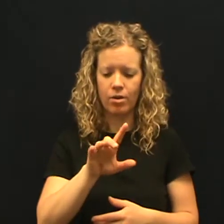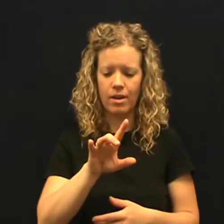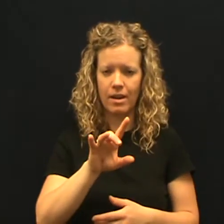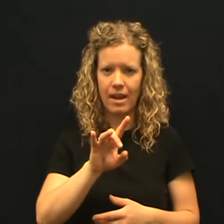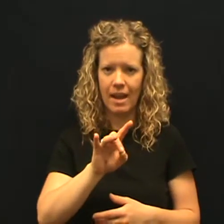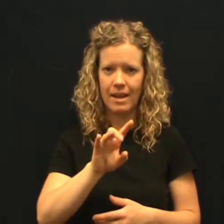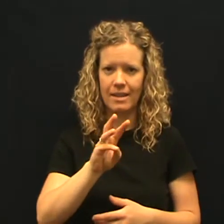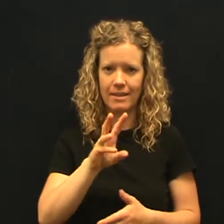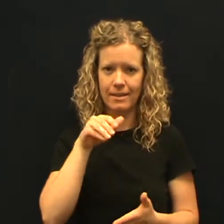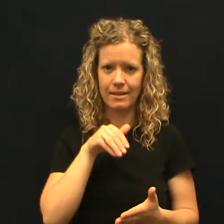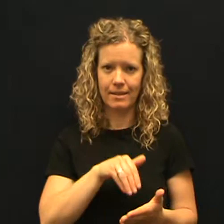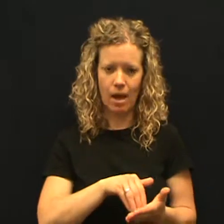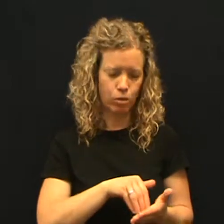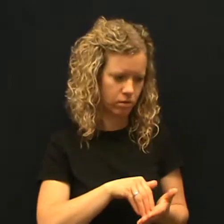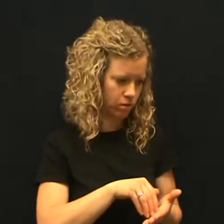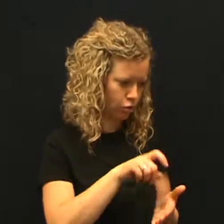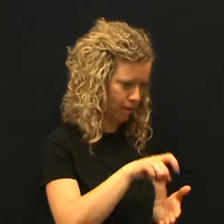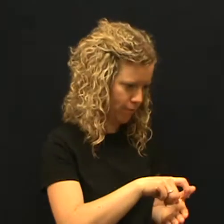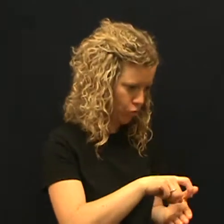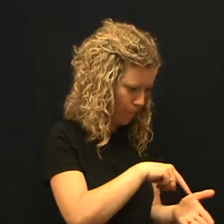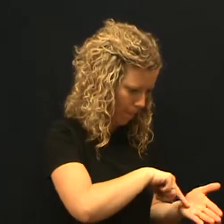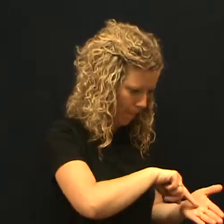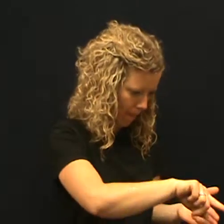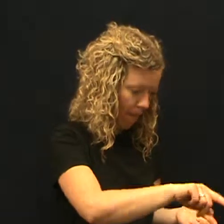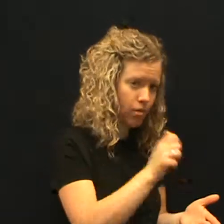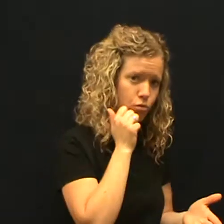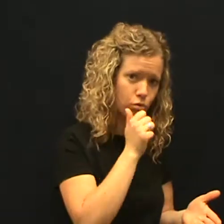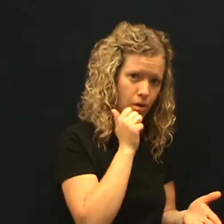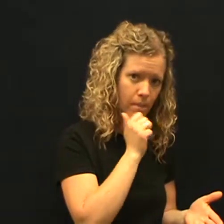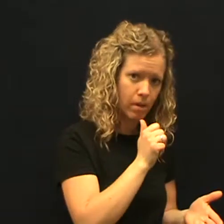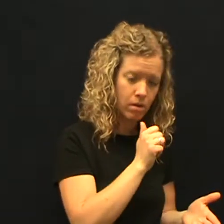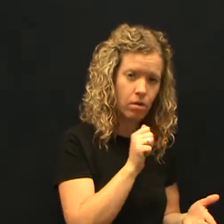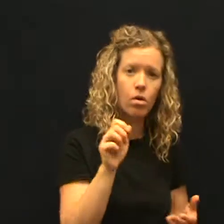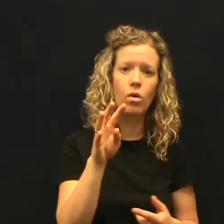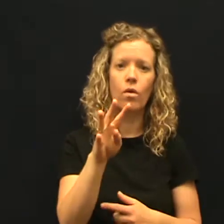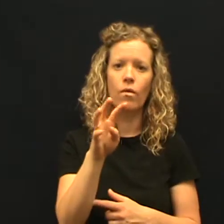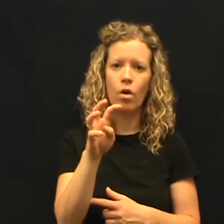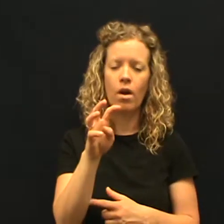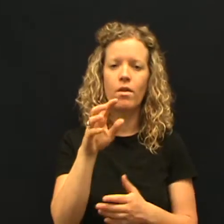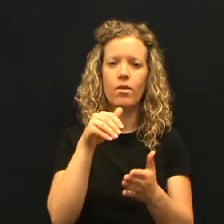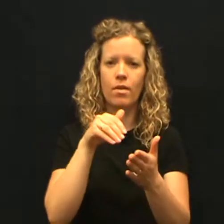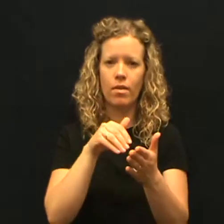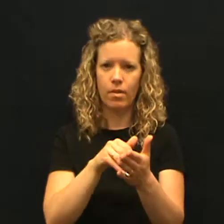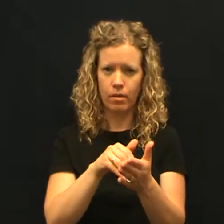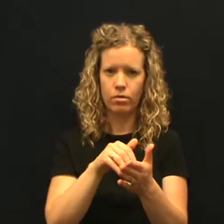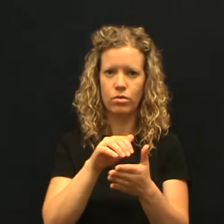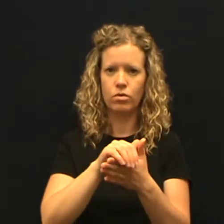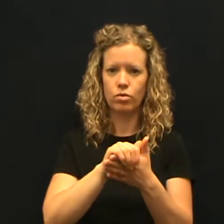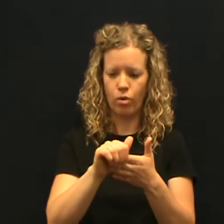for our common shareholders. So that $400,000 goes to preferred stock